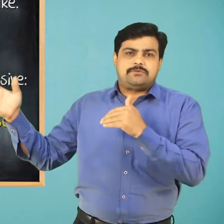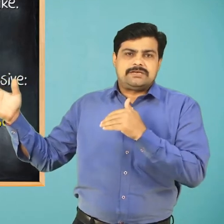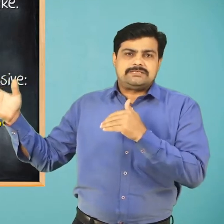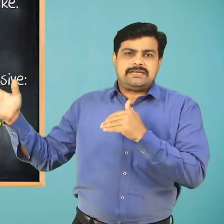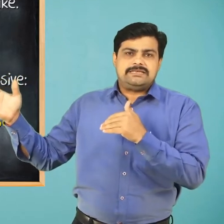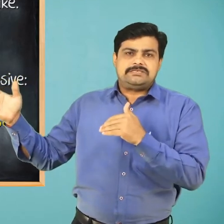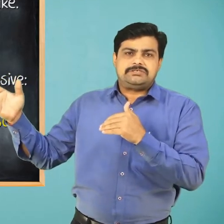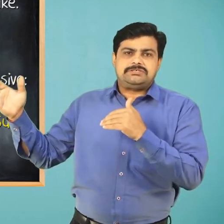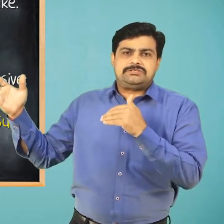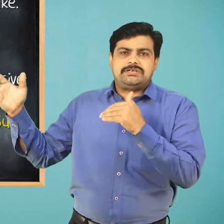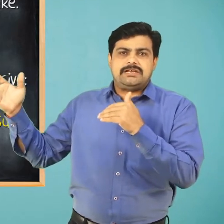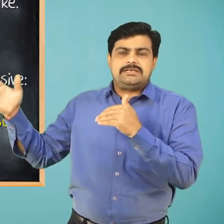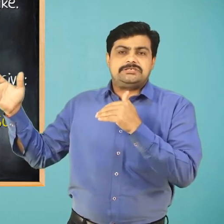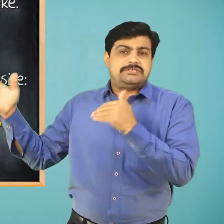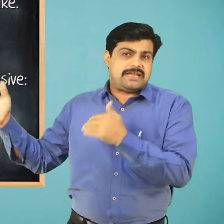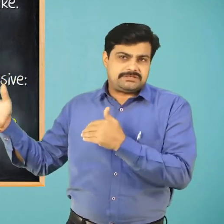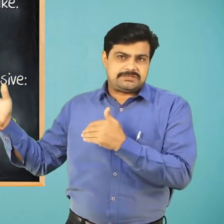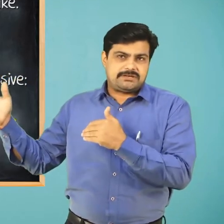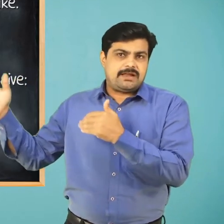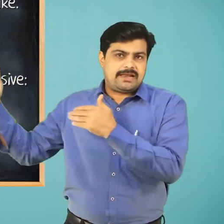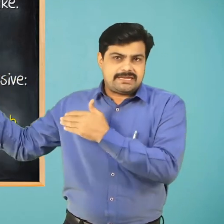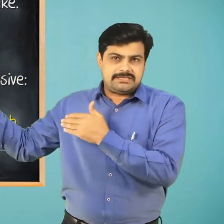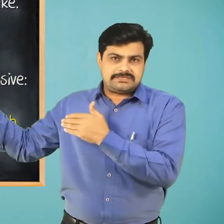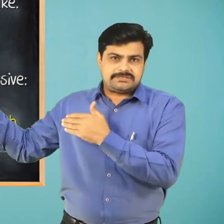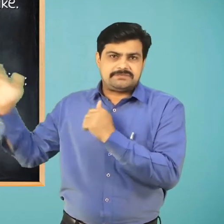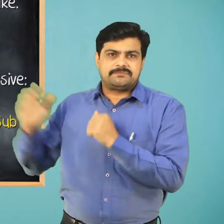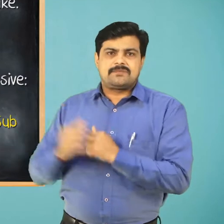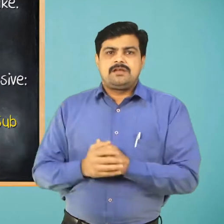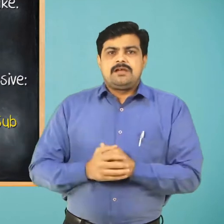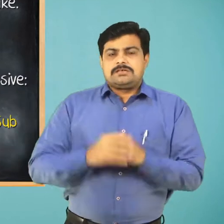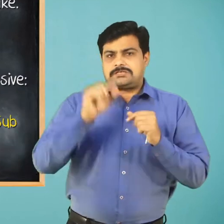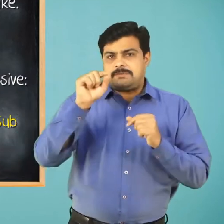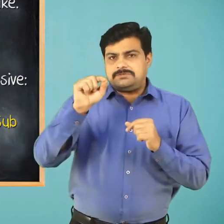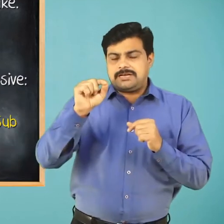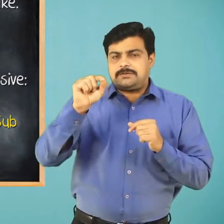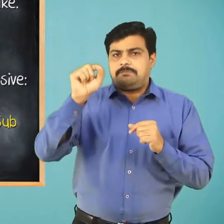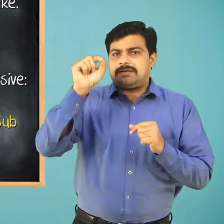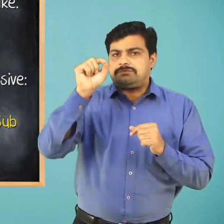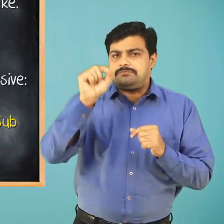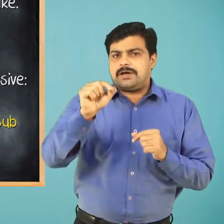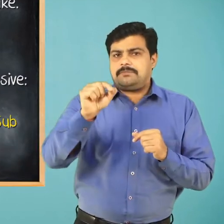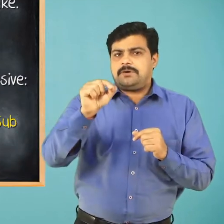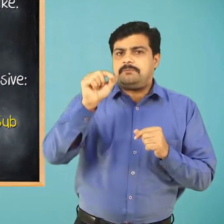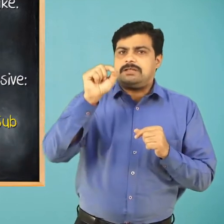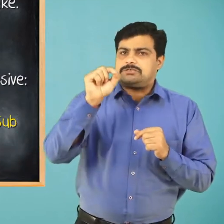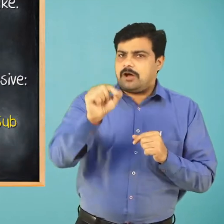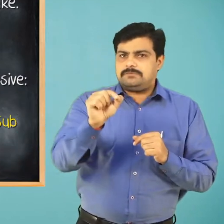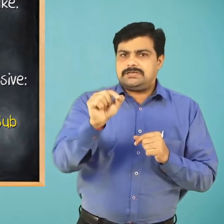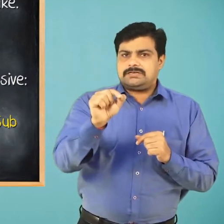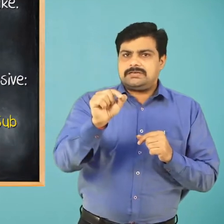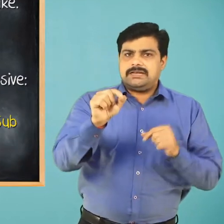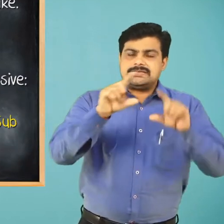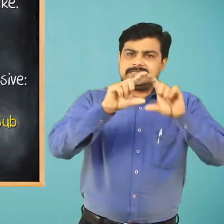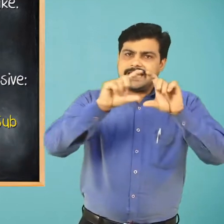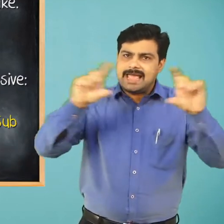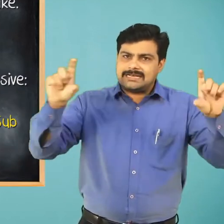voice is changed like this. Subject plus verb plus object, it is the